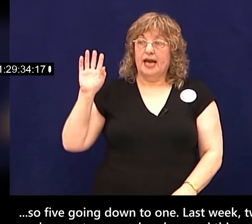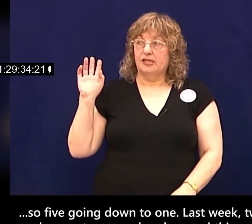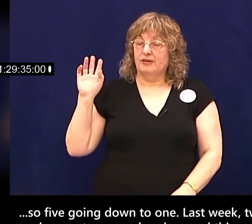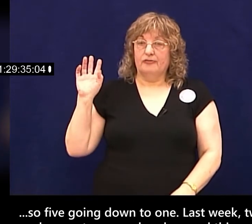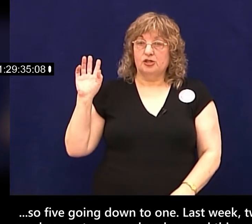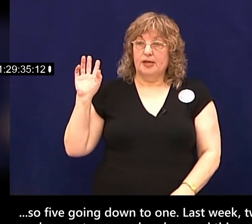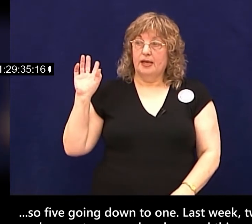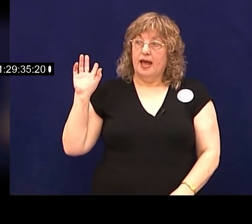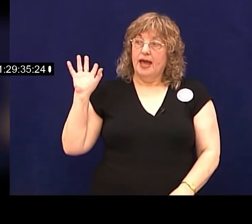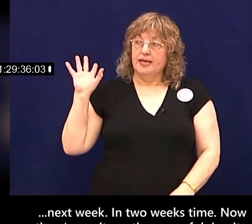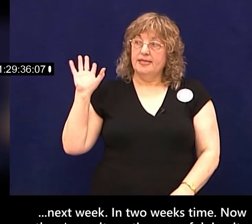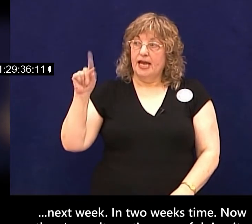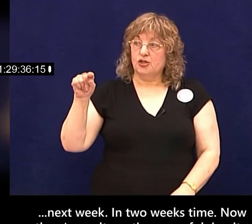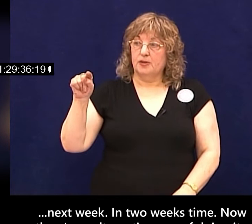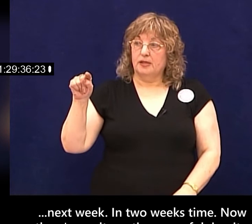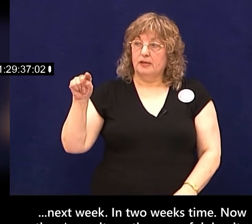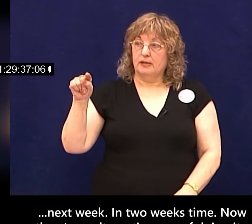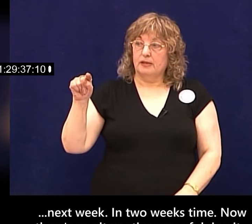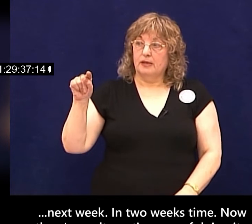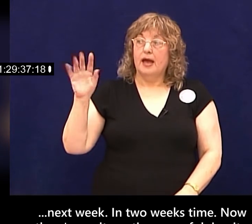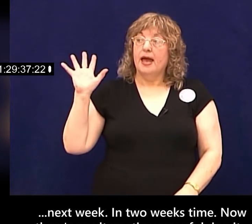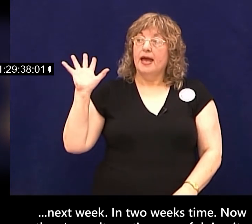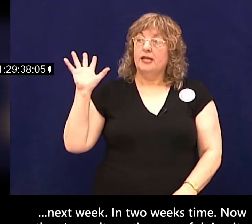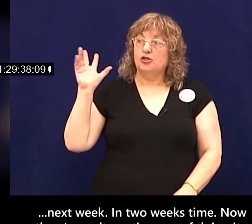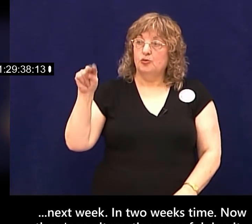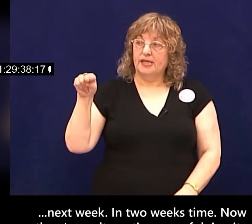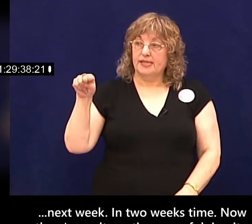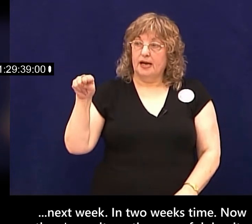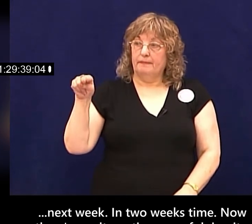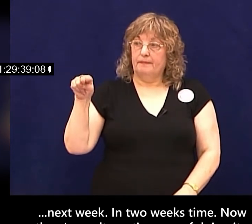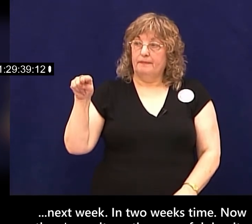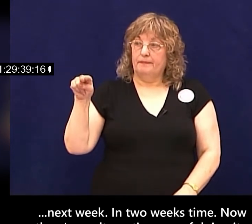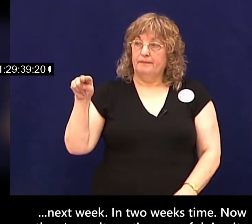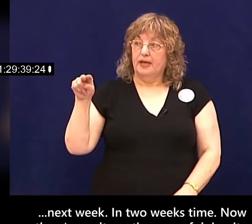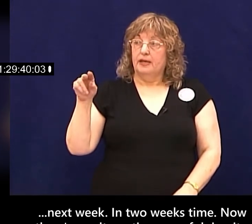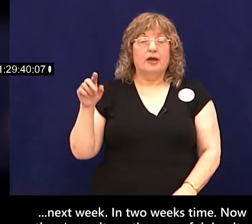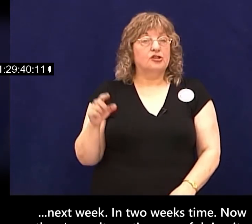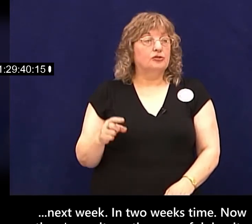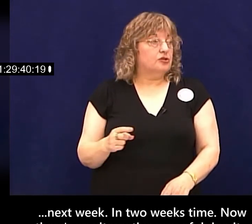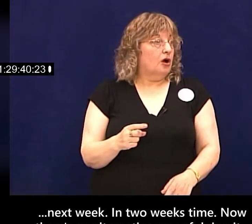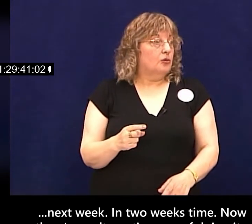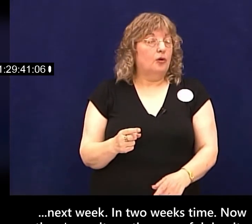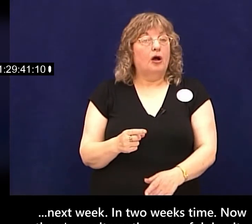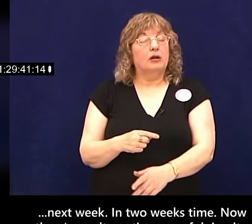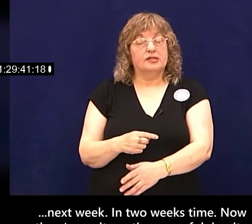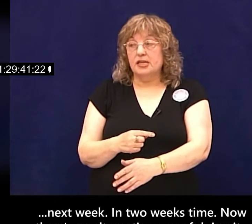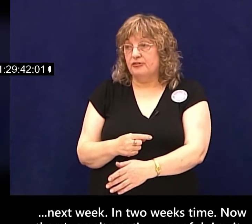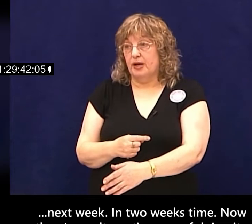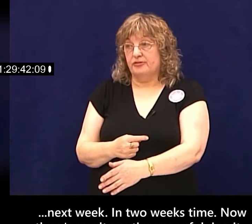hand around this way. Next week. In 2 weeks' time. Now there's another alternative way of doing